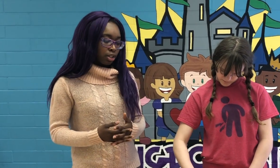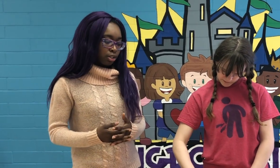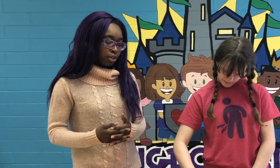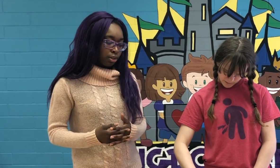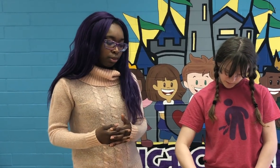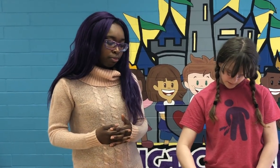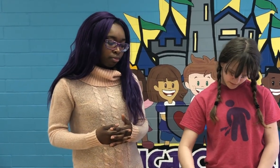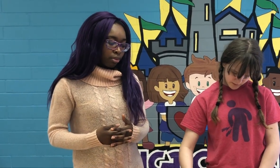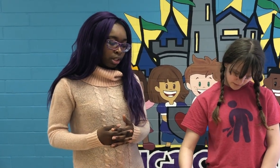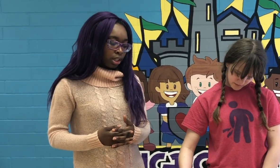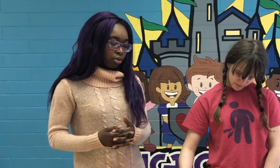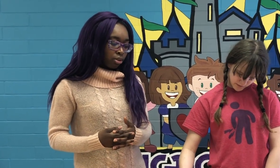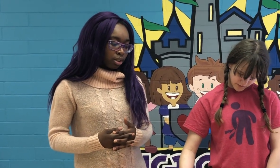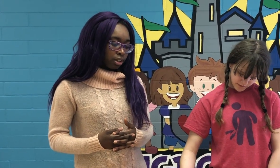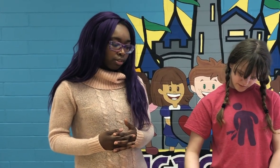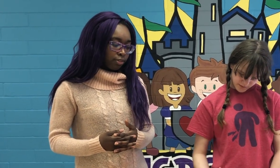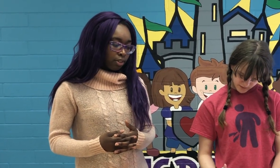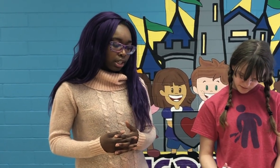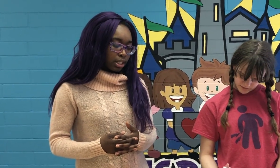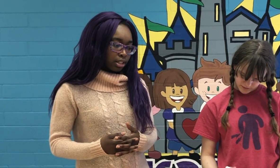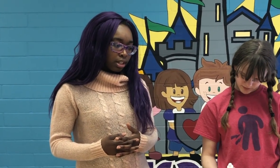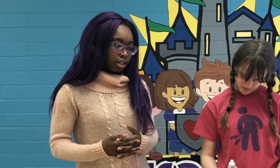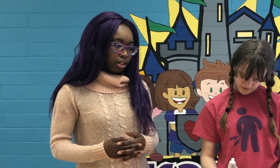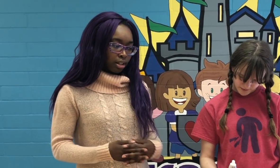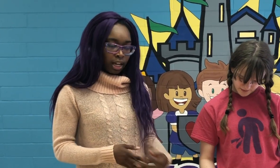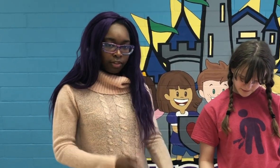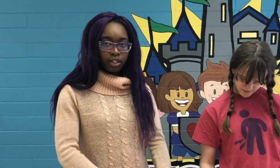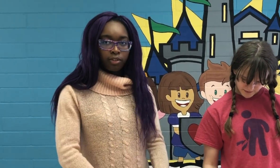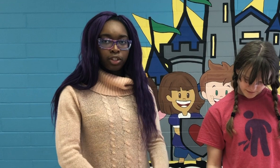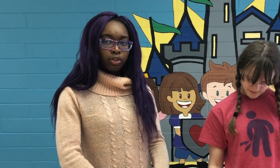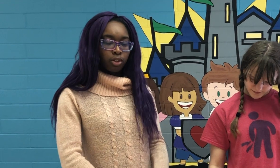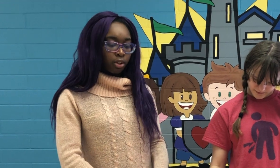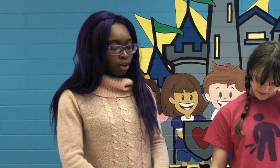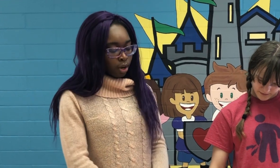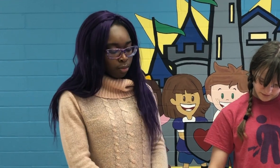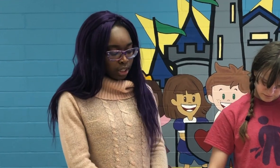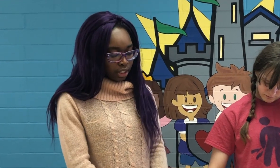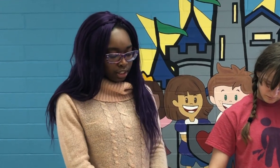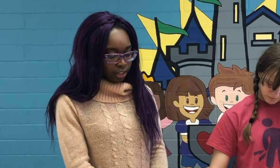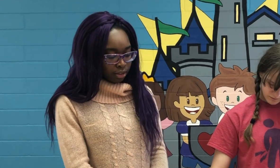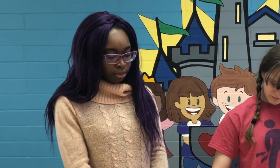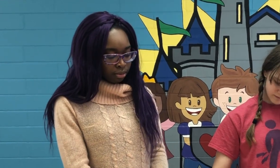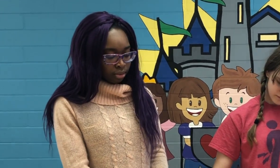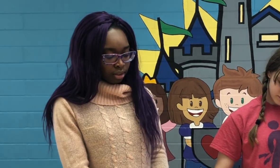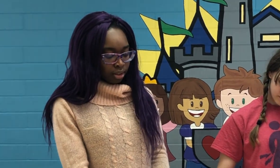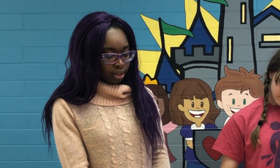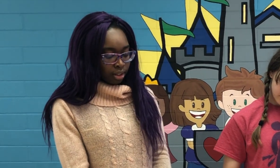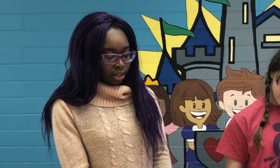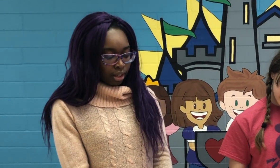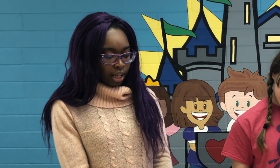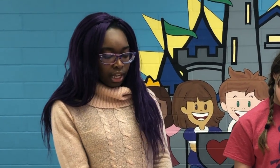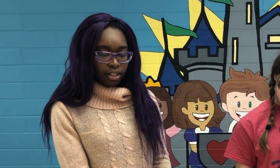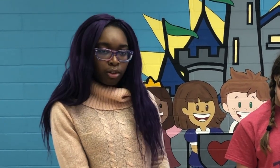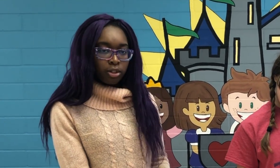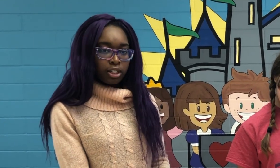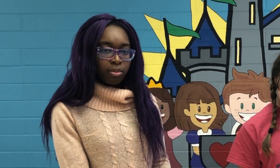So in order for us to have self-control, we need to ask the Holy